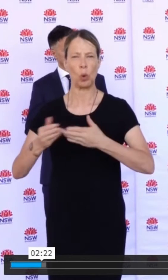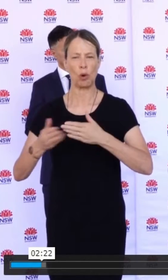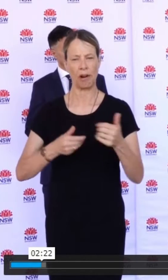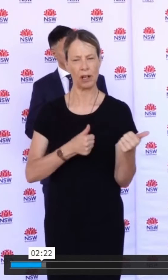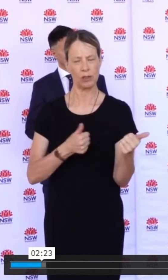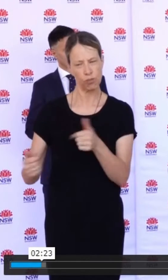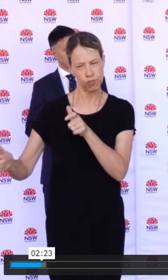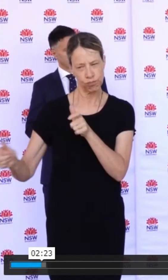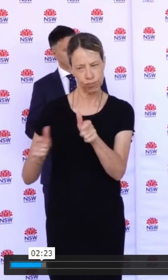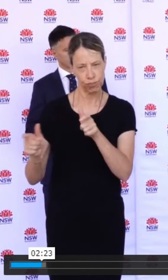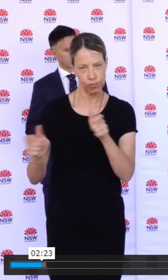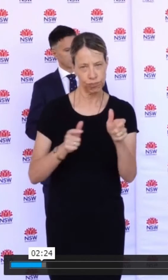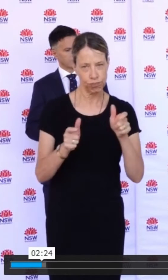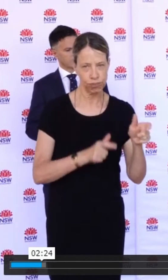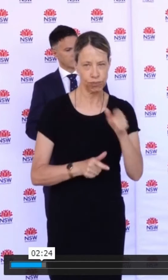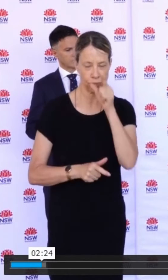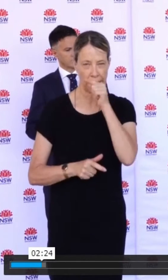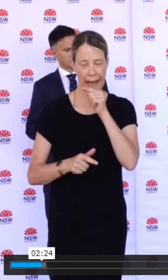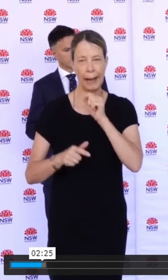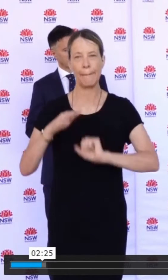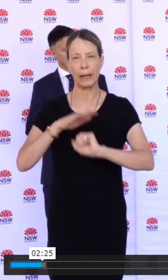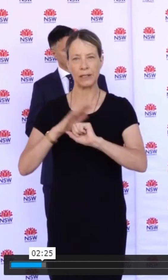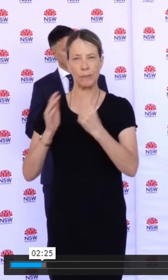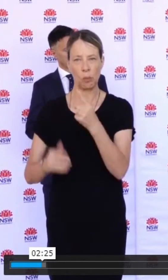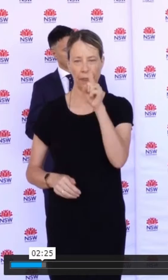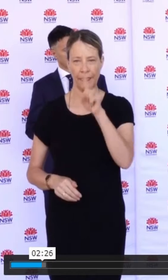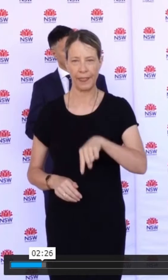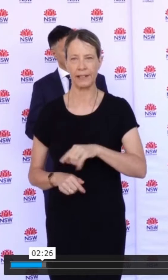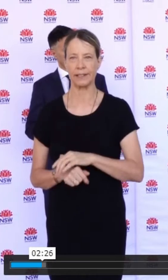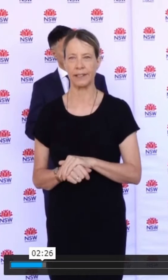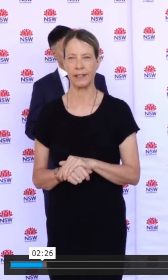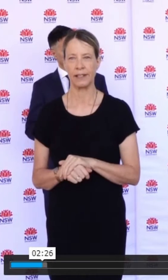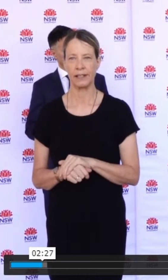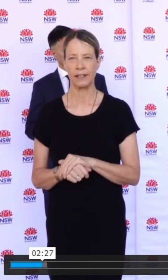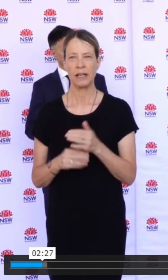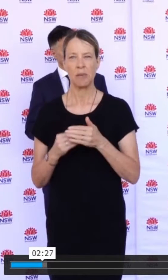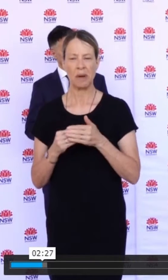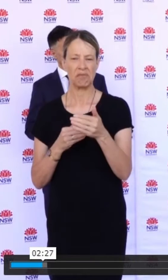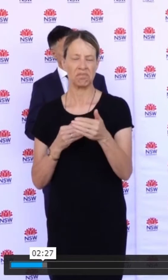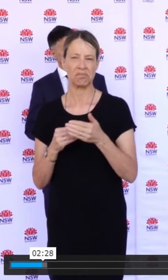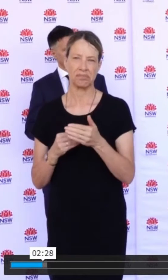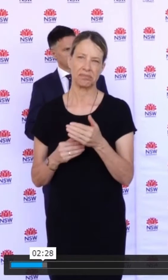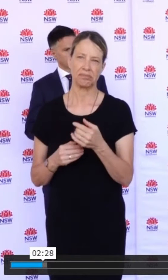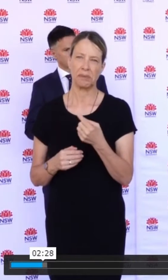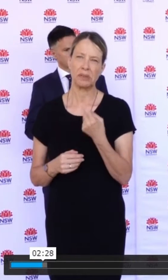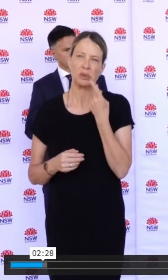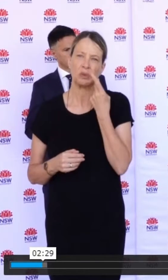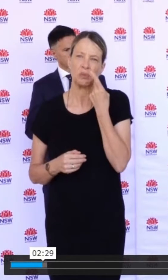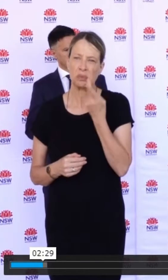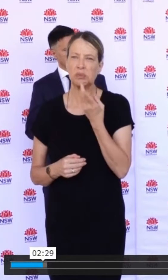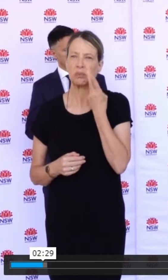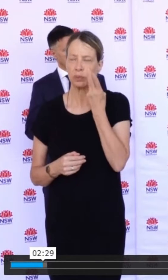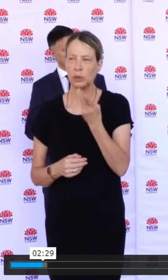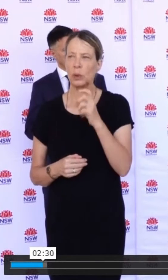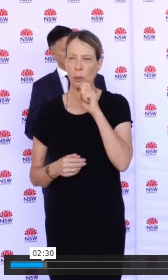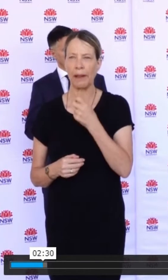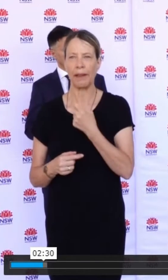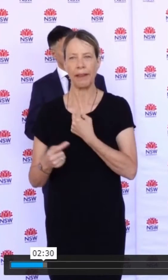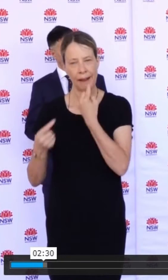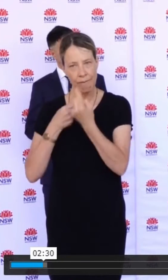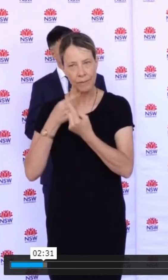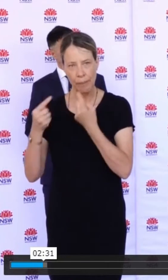thousand. But within 72 hours, New South Wales Health will have on its website details so